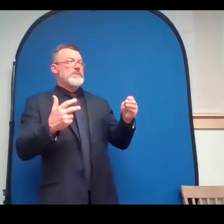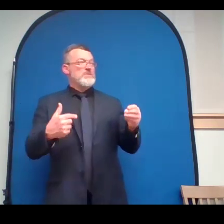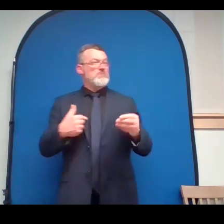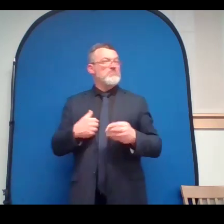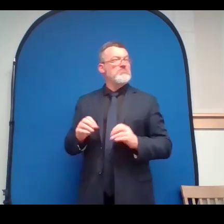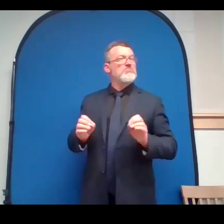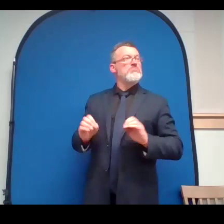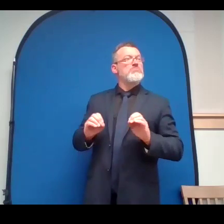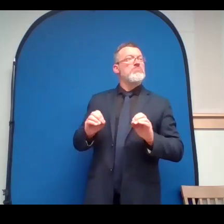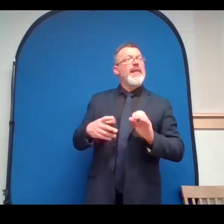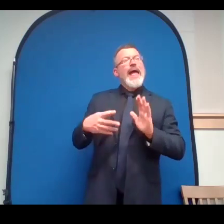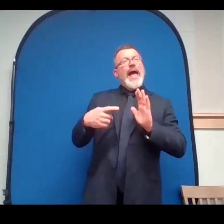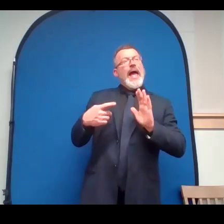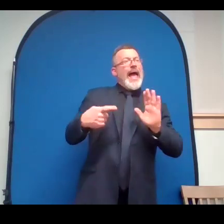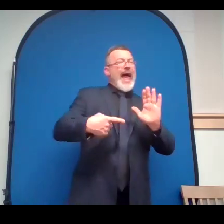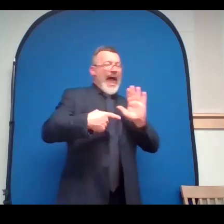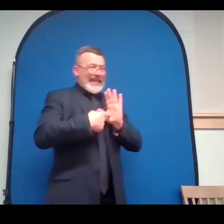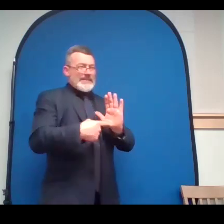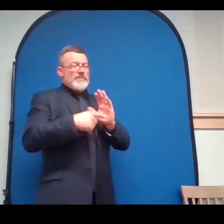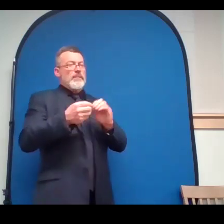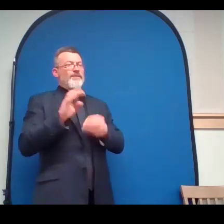4. Exhibit 4.